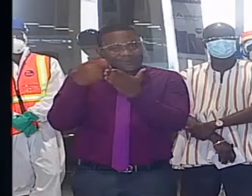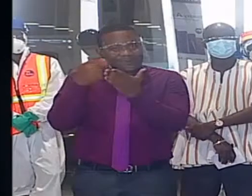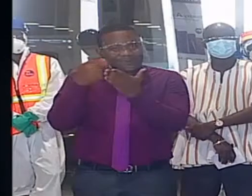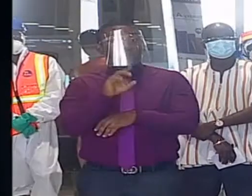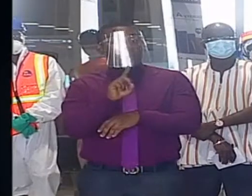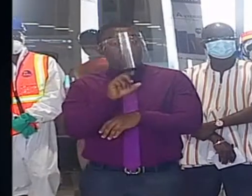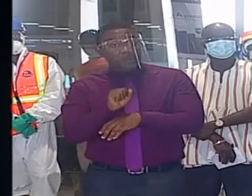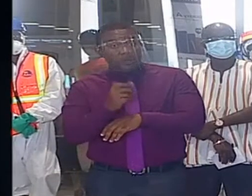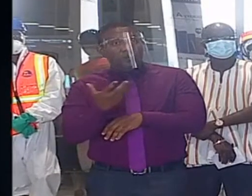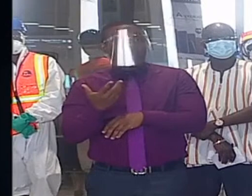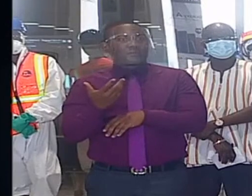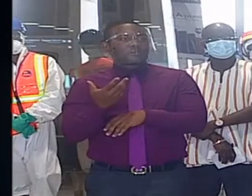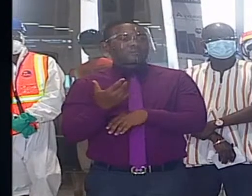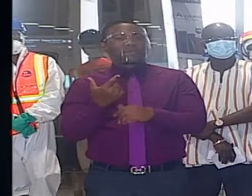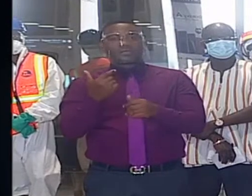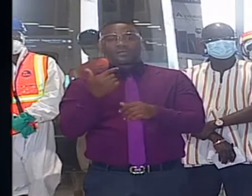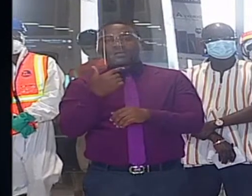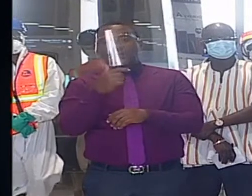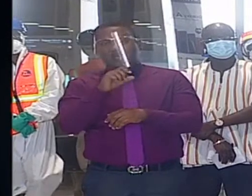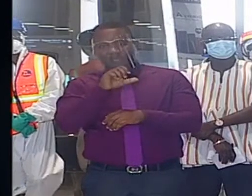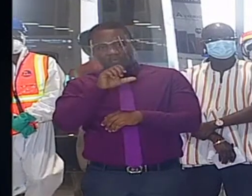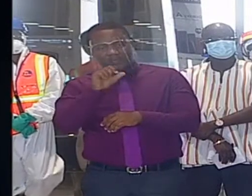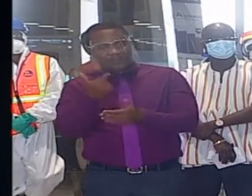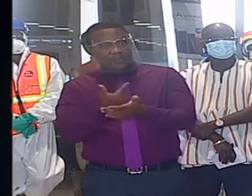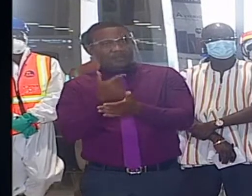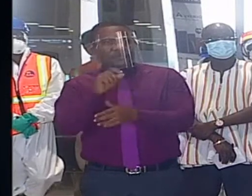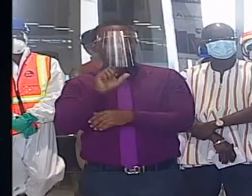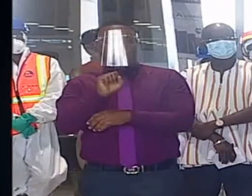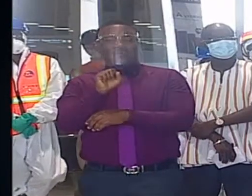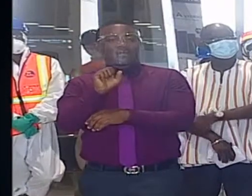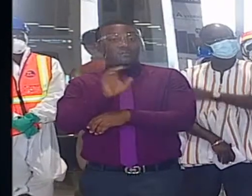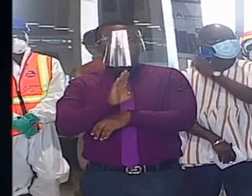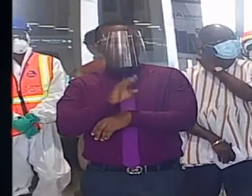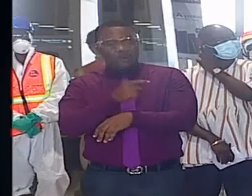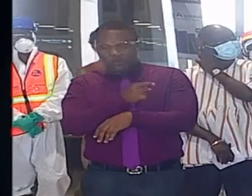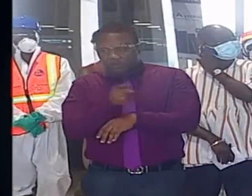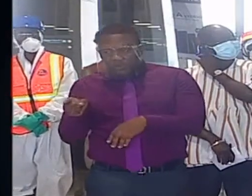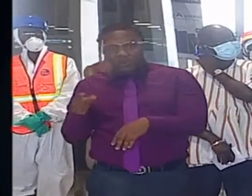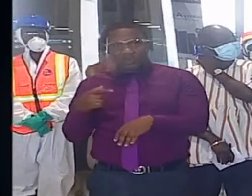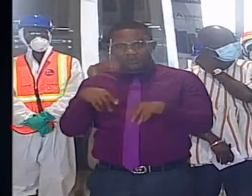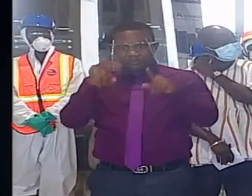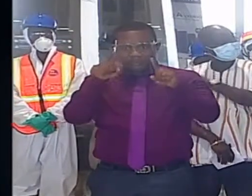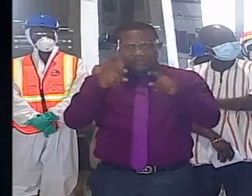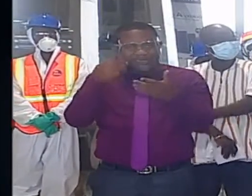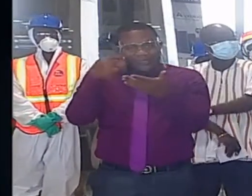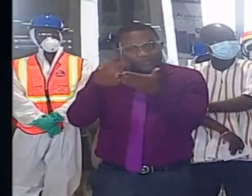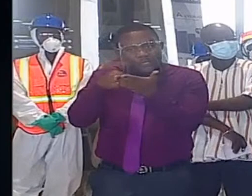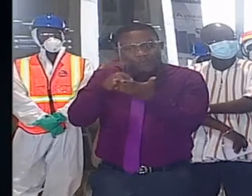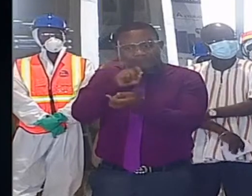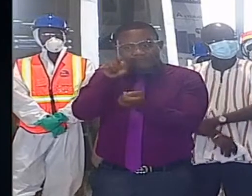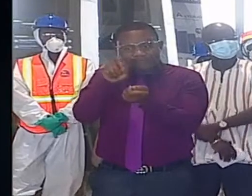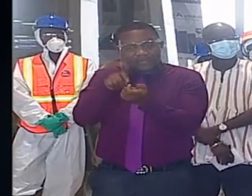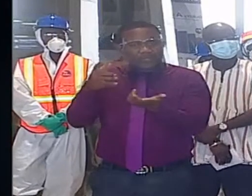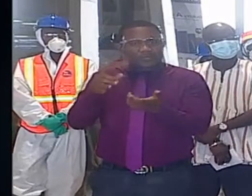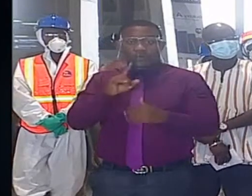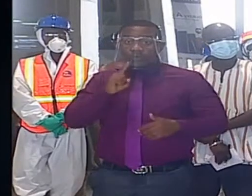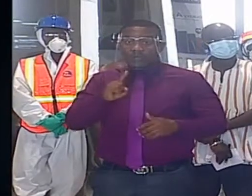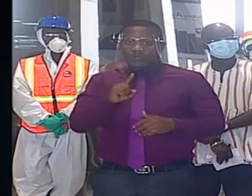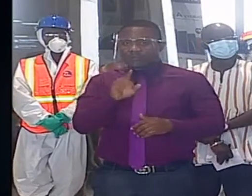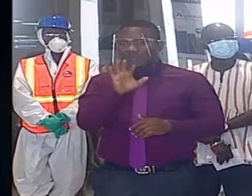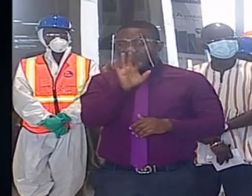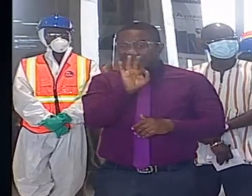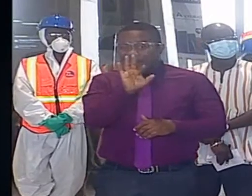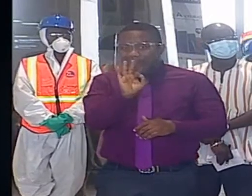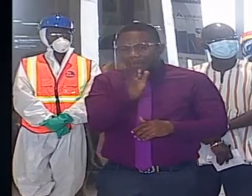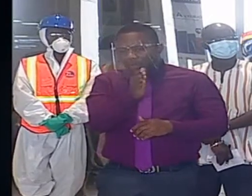FDA, checked with Ghana Standards Board, and came out with a specificity and sensitivity rate of between